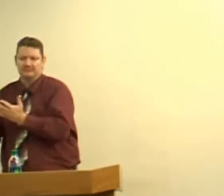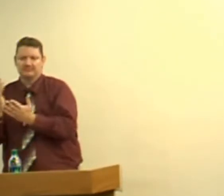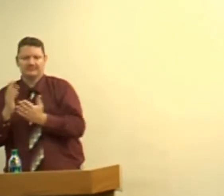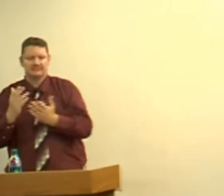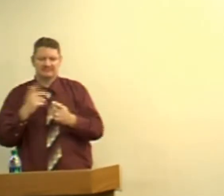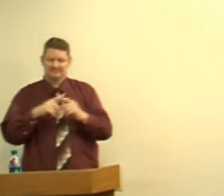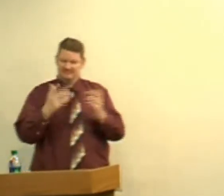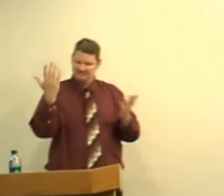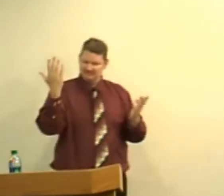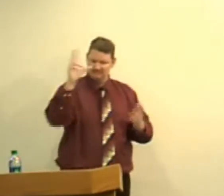people.